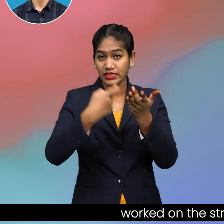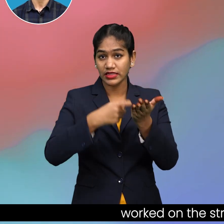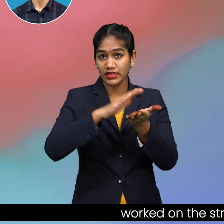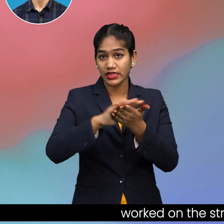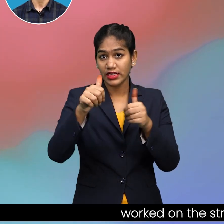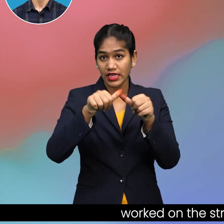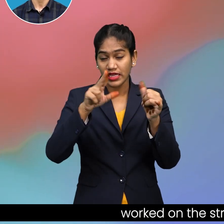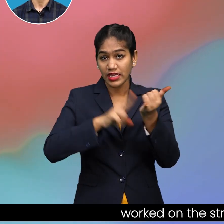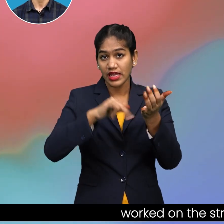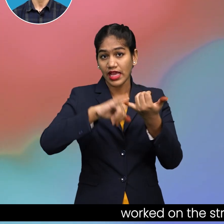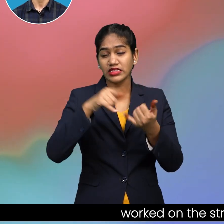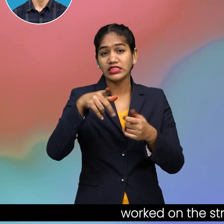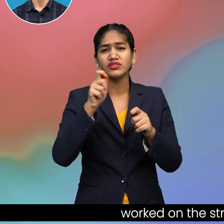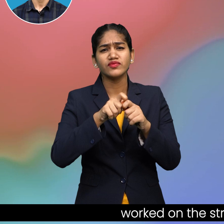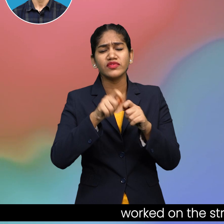pancreas.